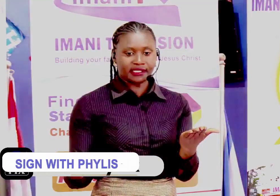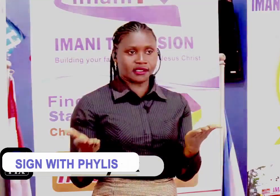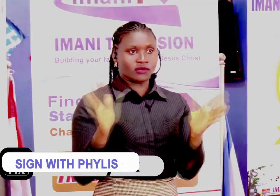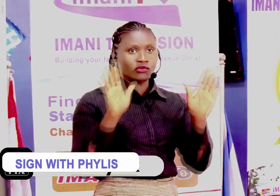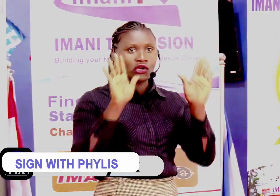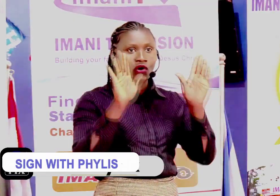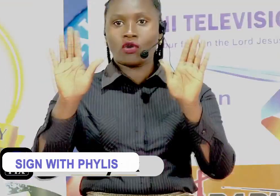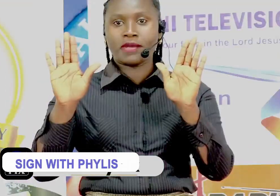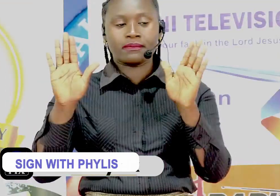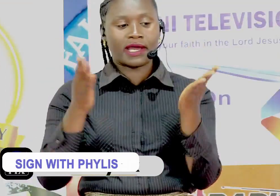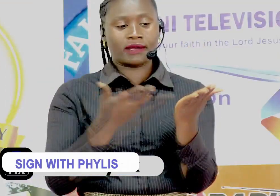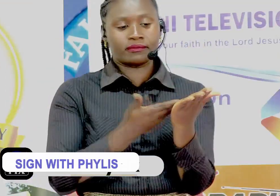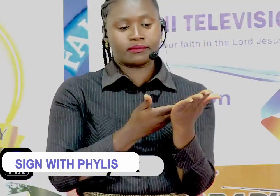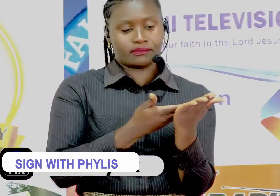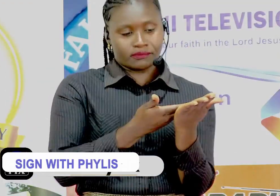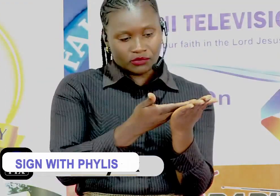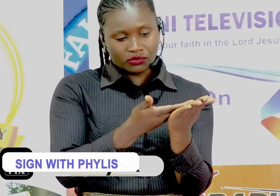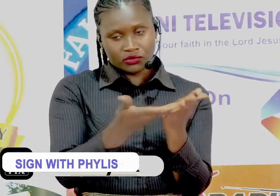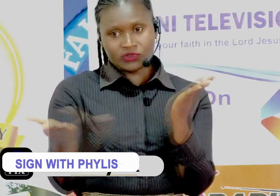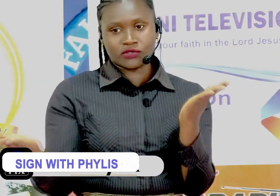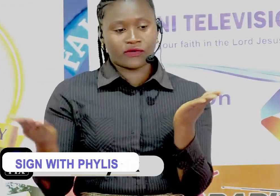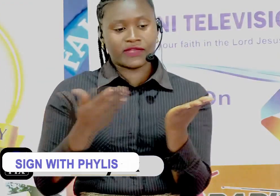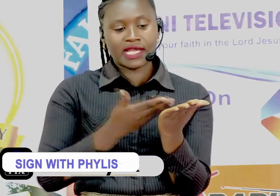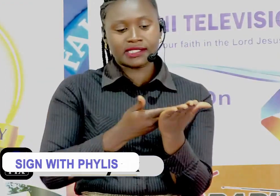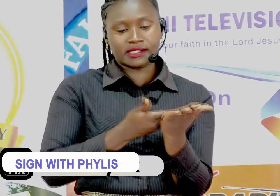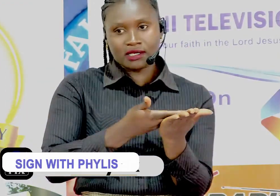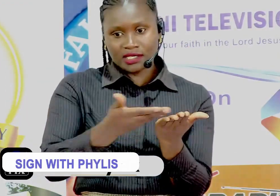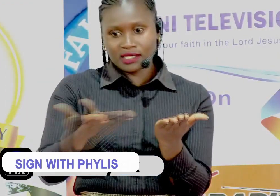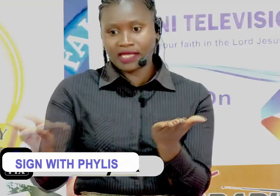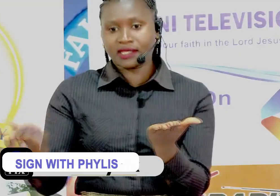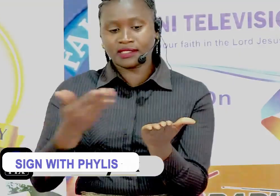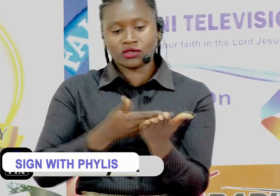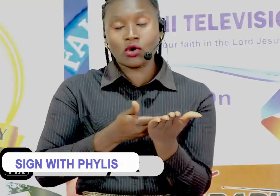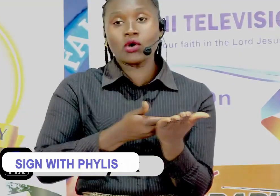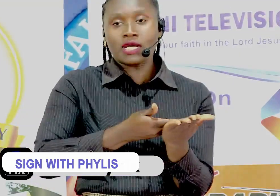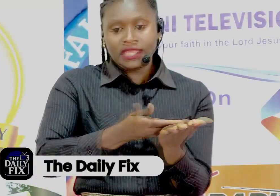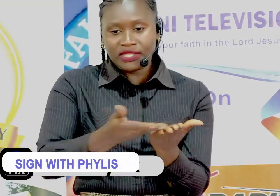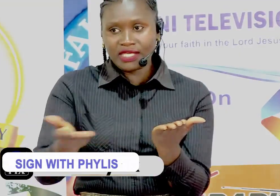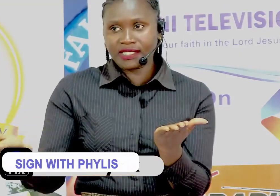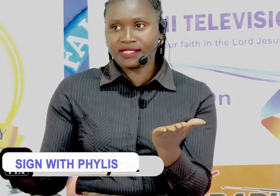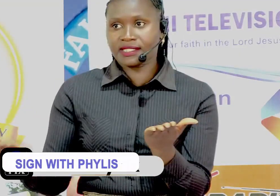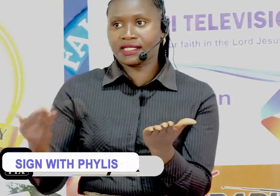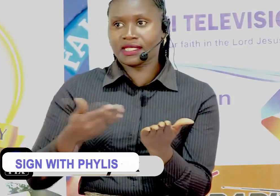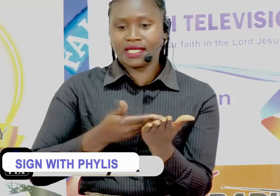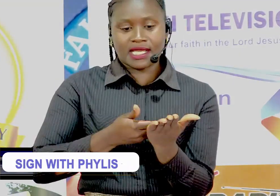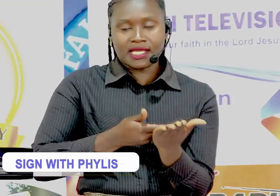With your open palm, using your fingers like this. So this.